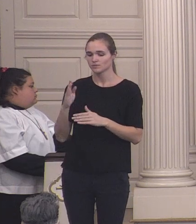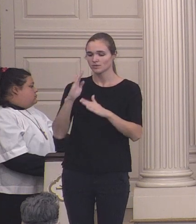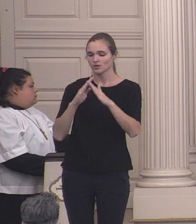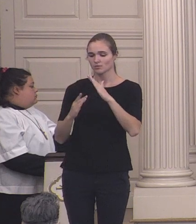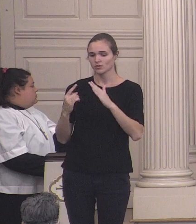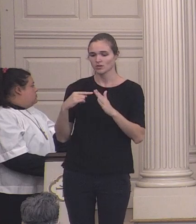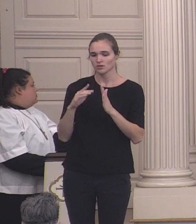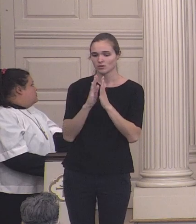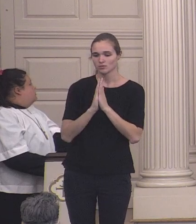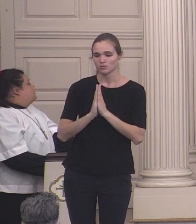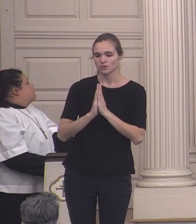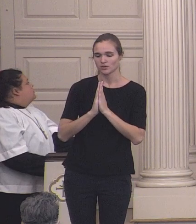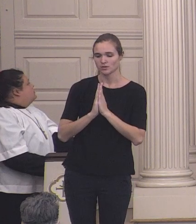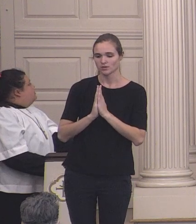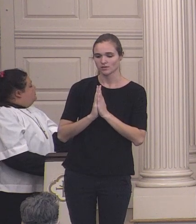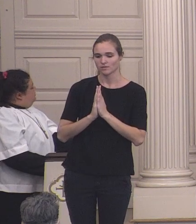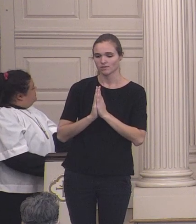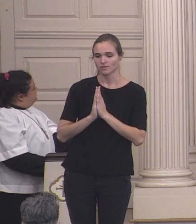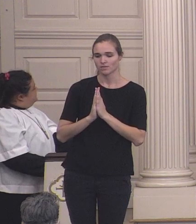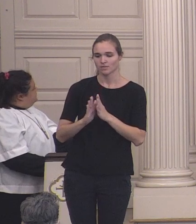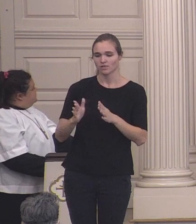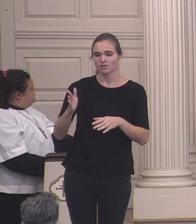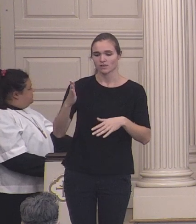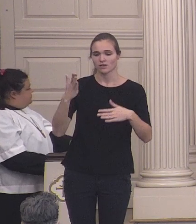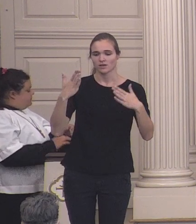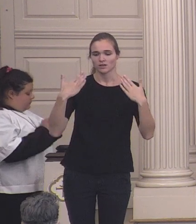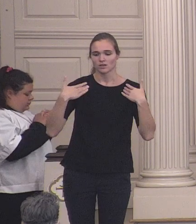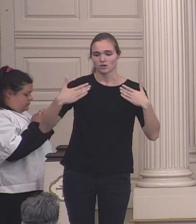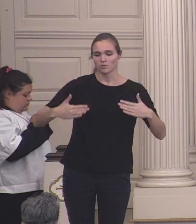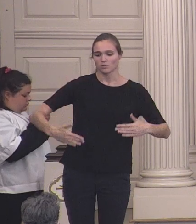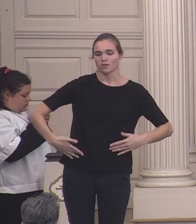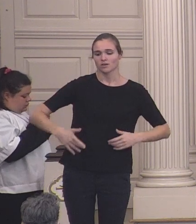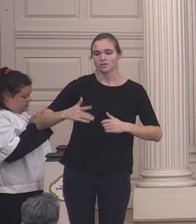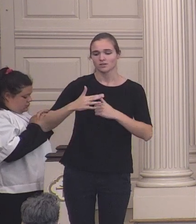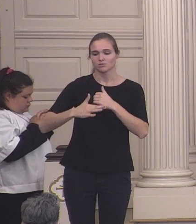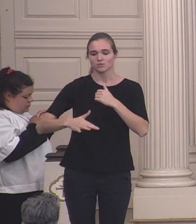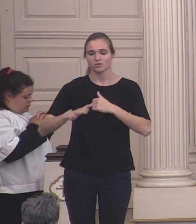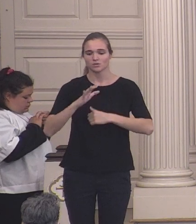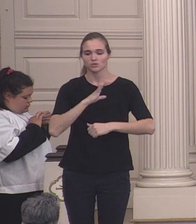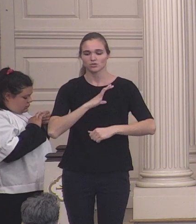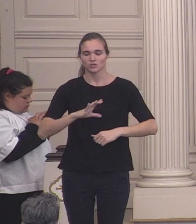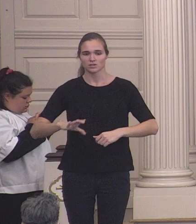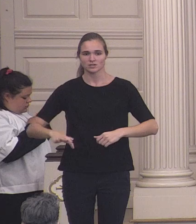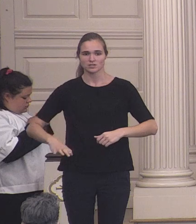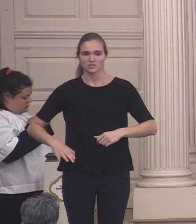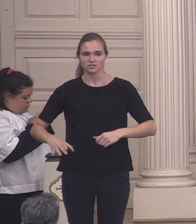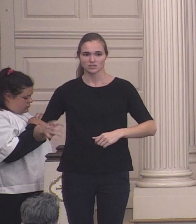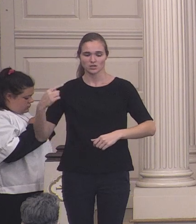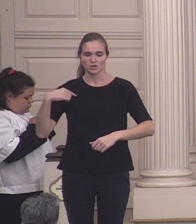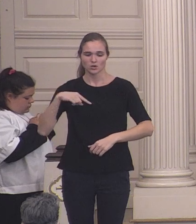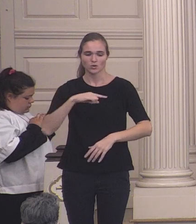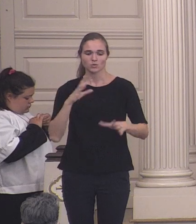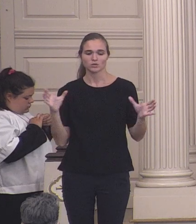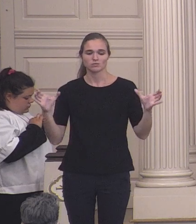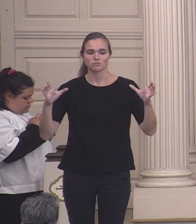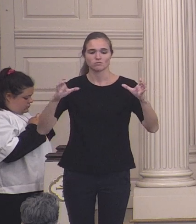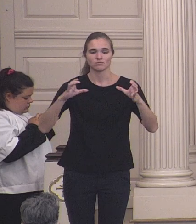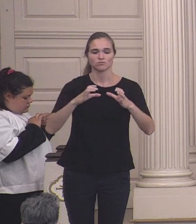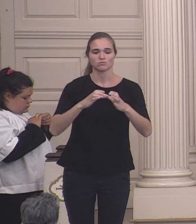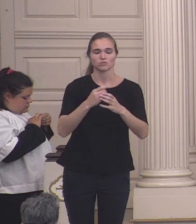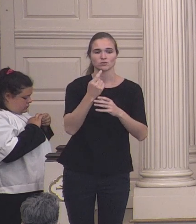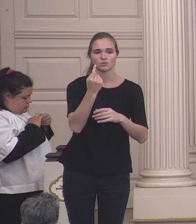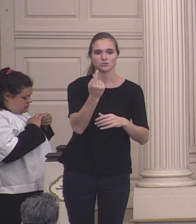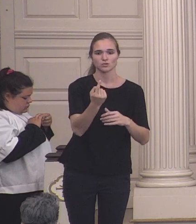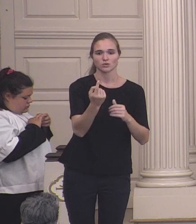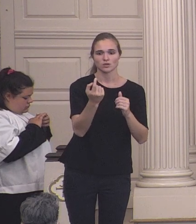Humbly we pray that, partaking of the body and blood of Christ, we may be gathered into one by the